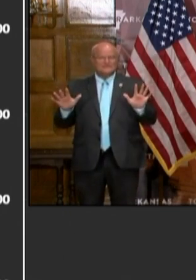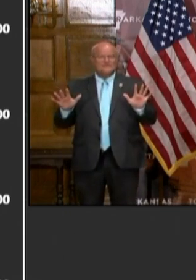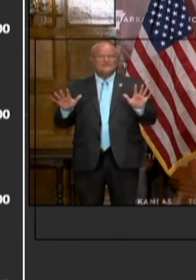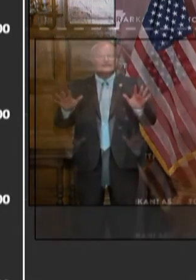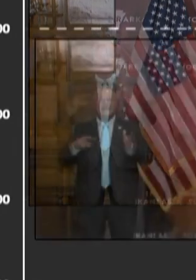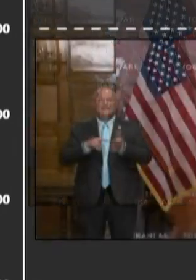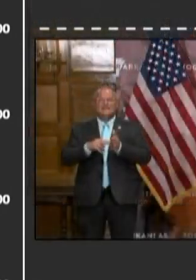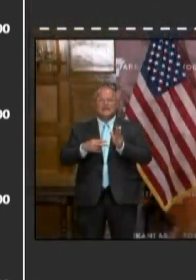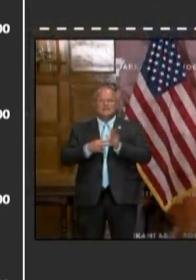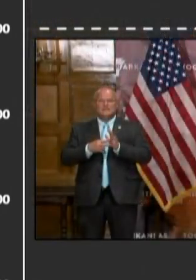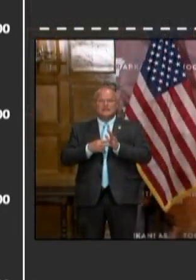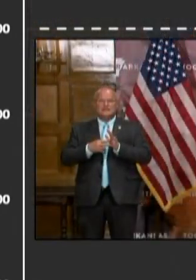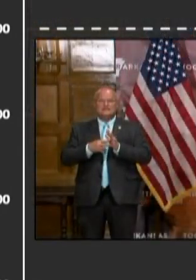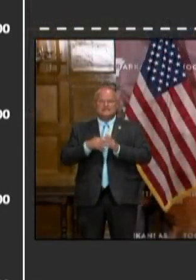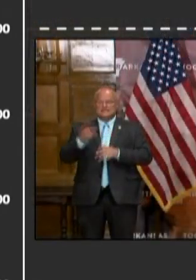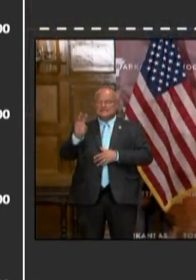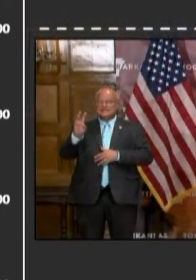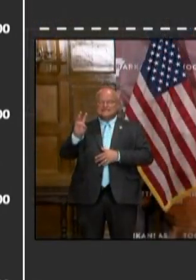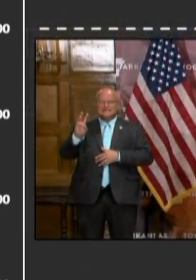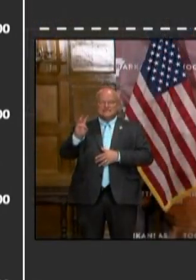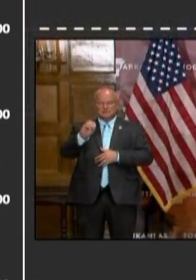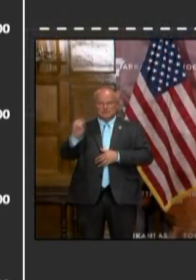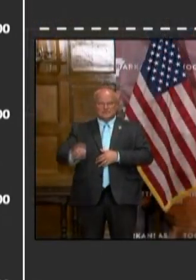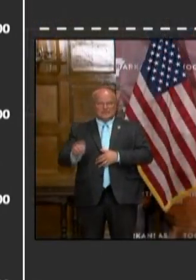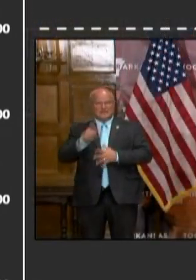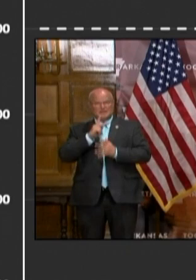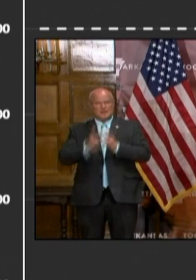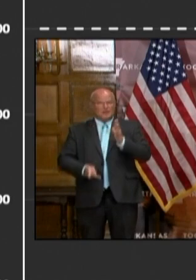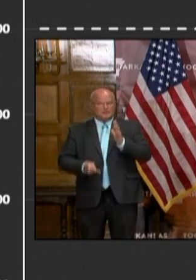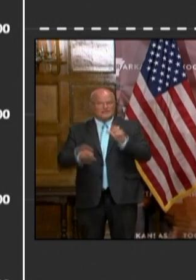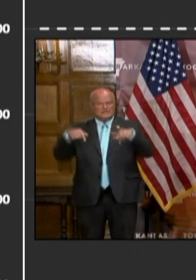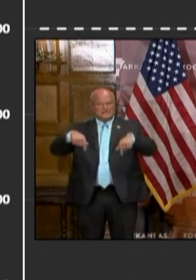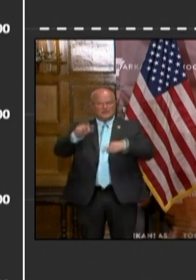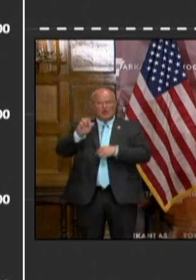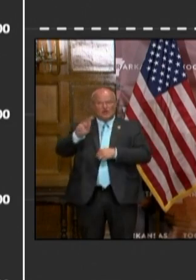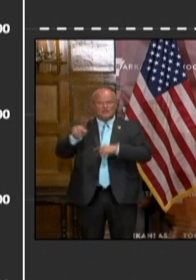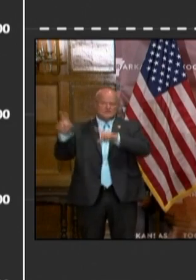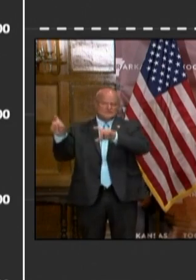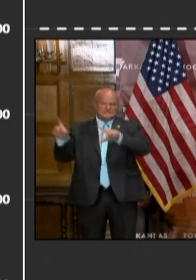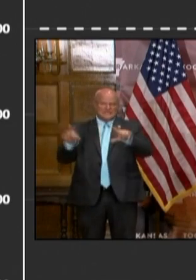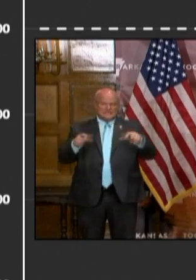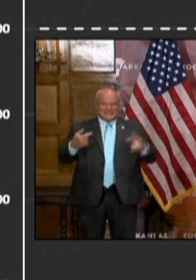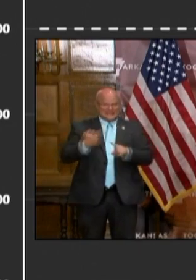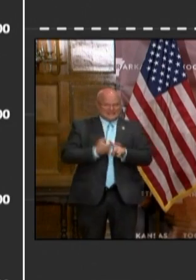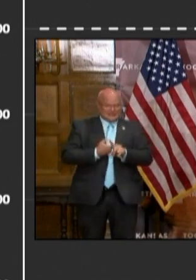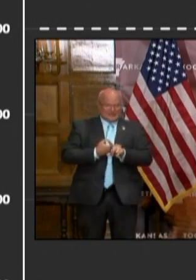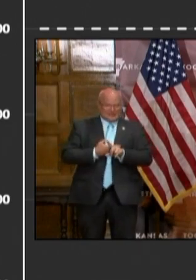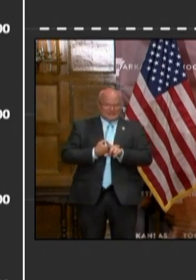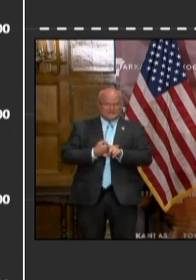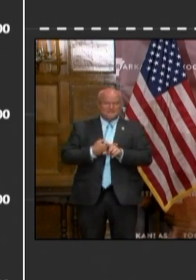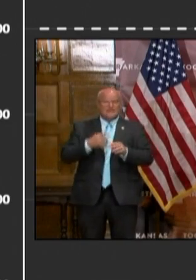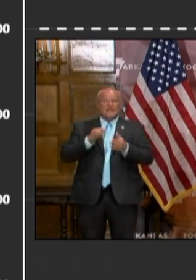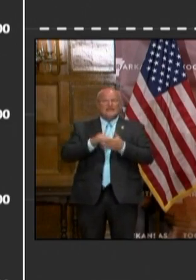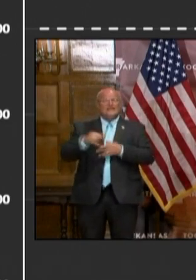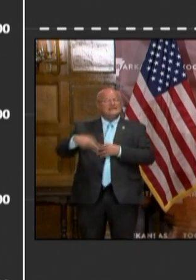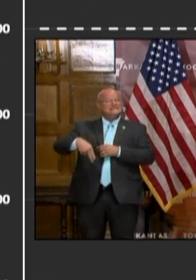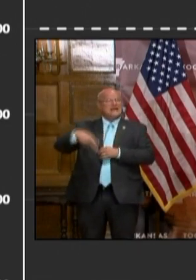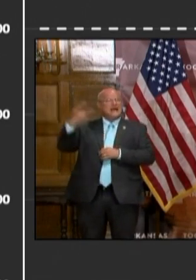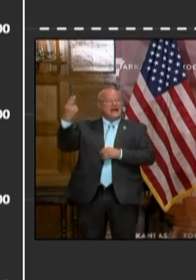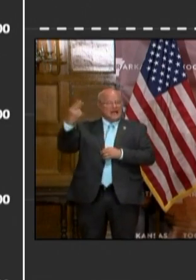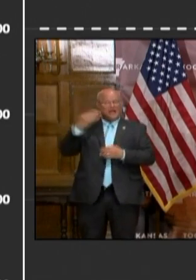mark, which means it's 6% of the population in Arkansas that we've tested this month. And